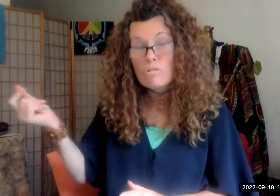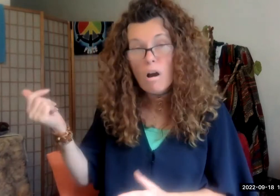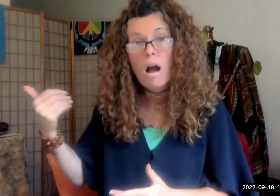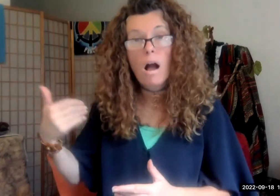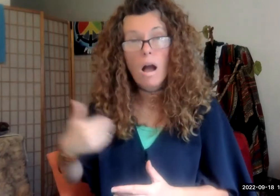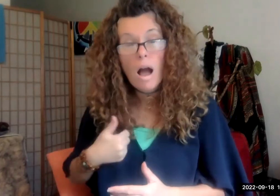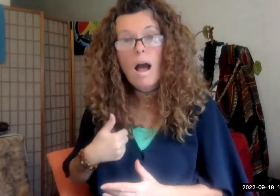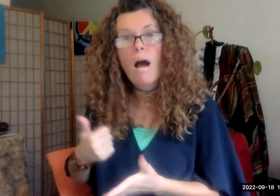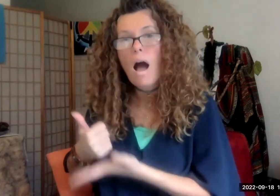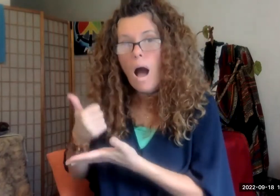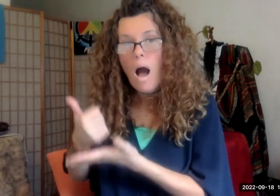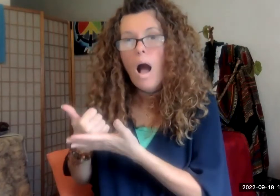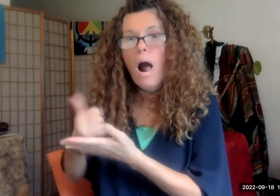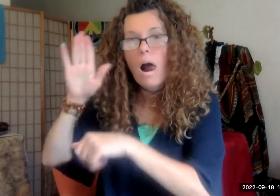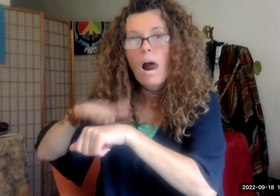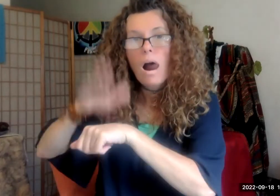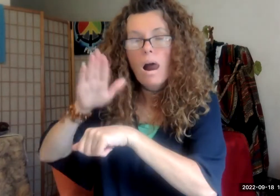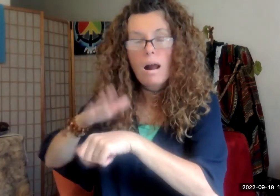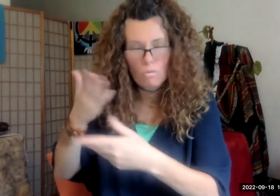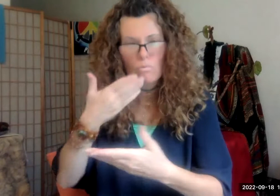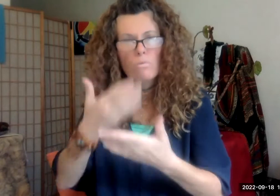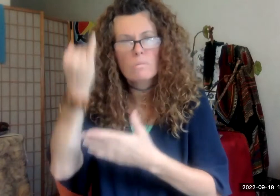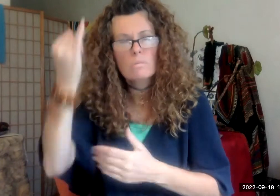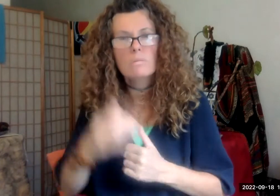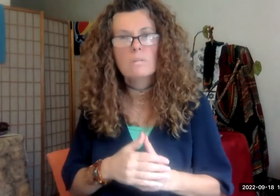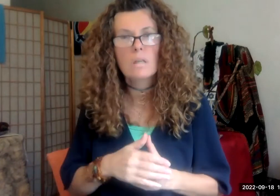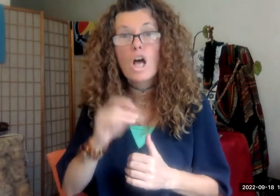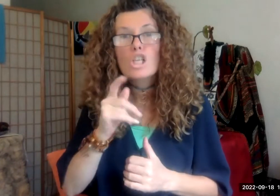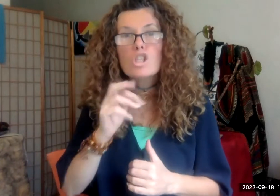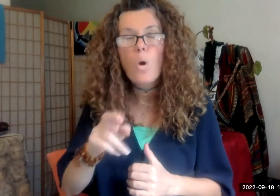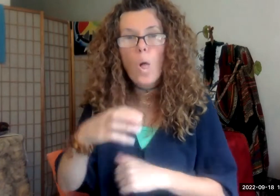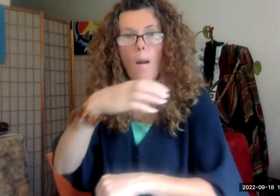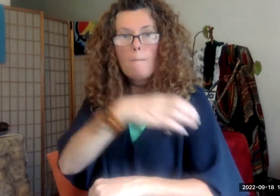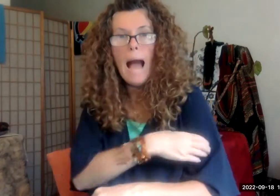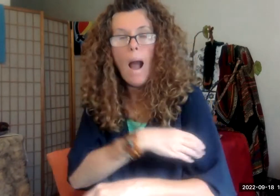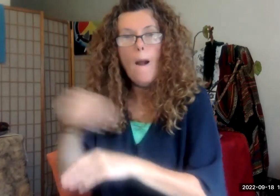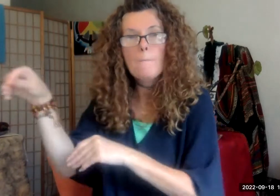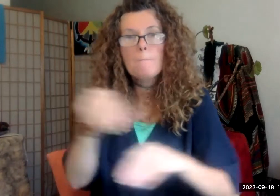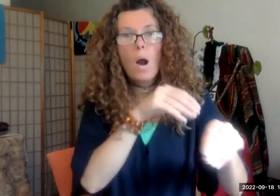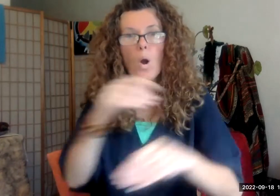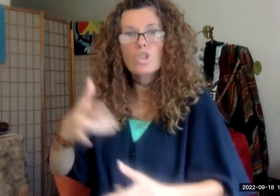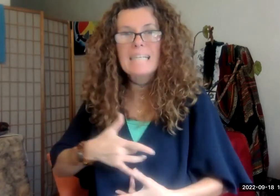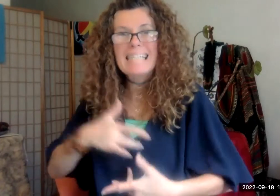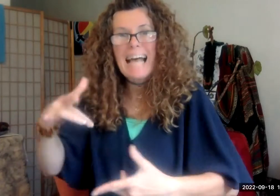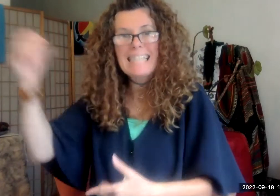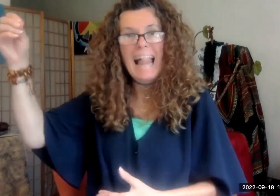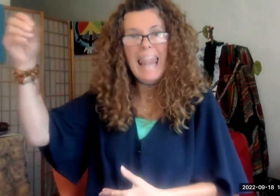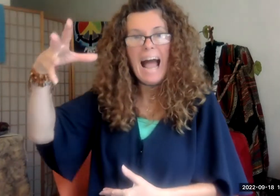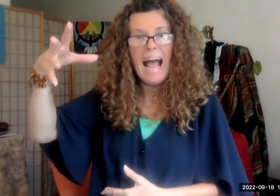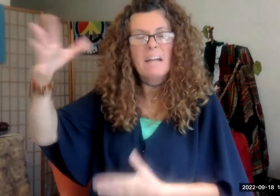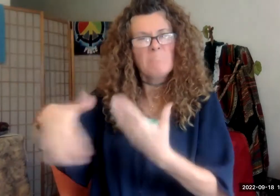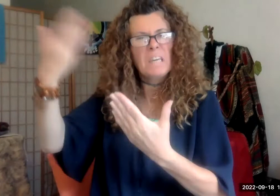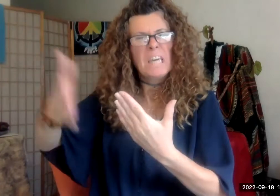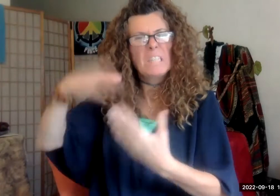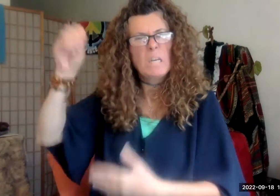can help sound the alarm, that's always a good thing. And I believe in solar-powered motion sensing lights. They're really easy to